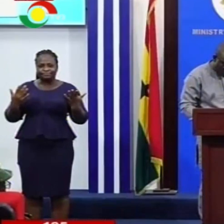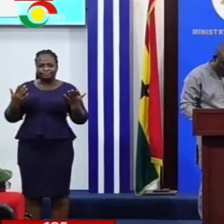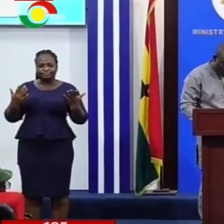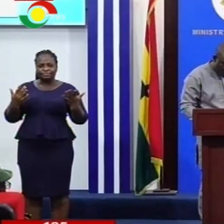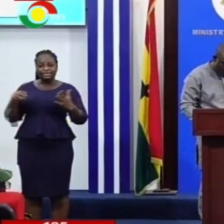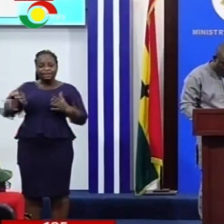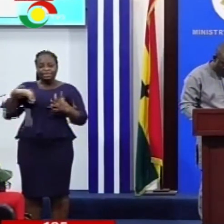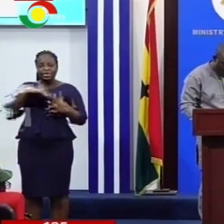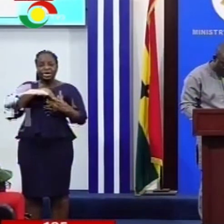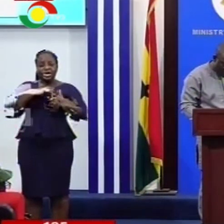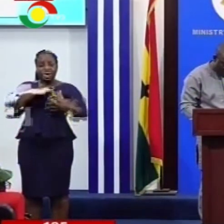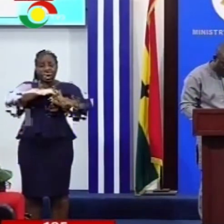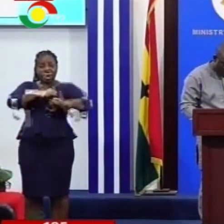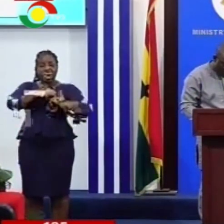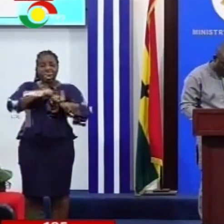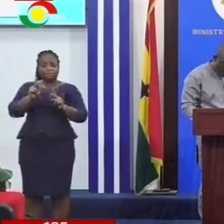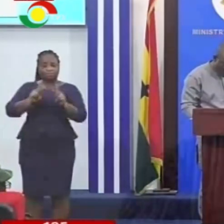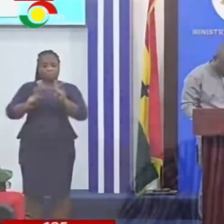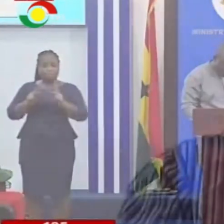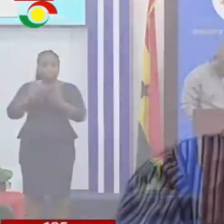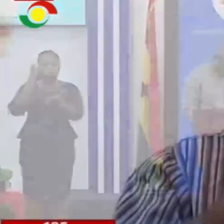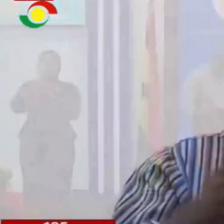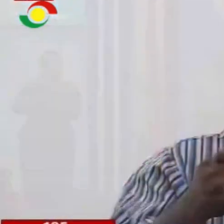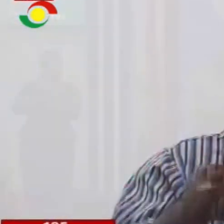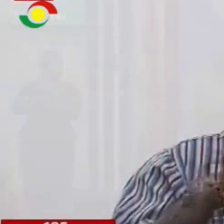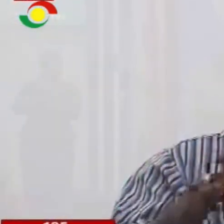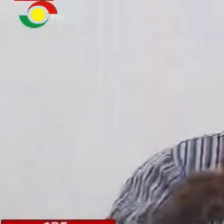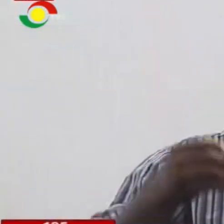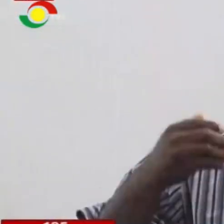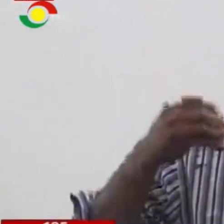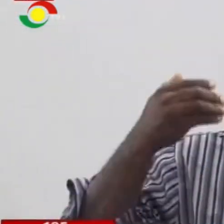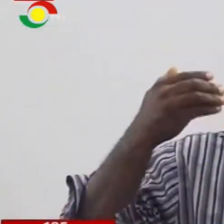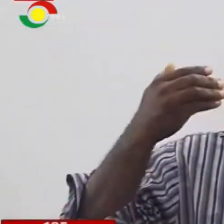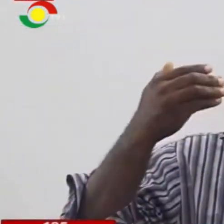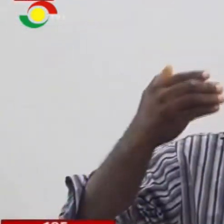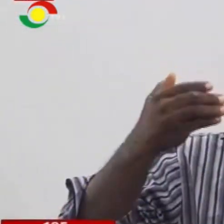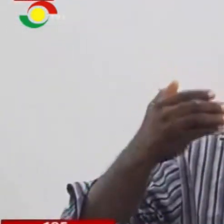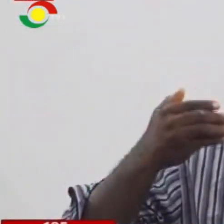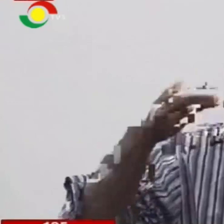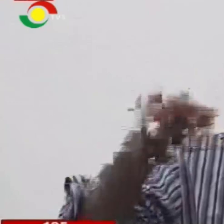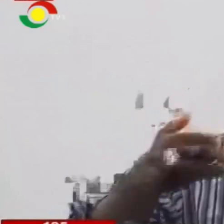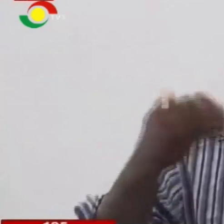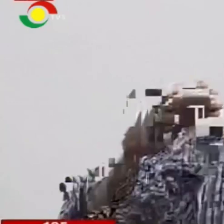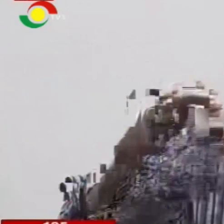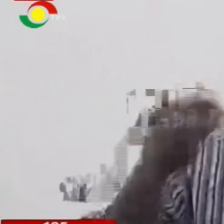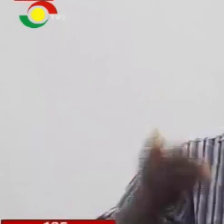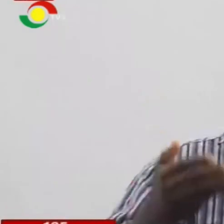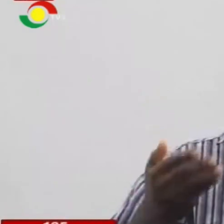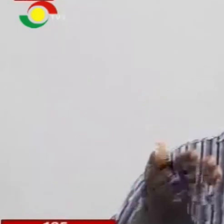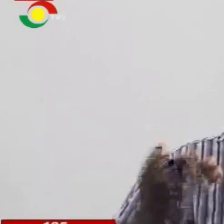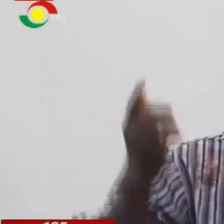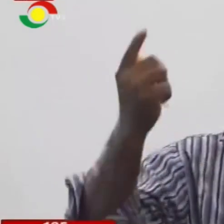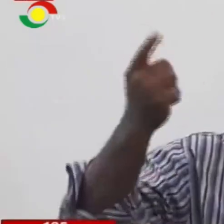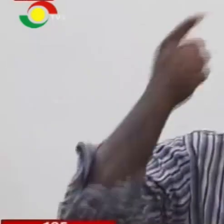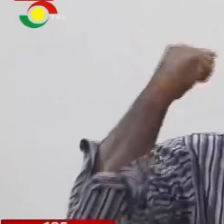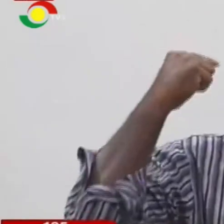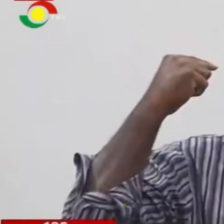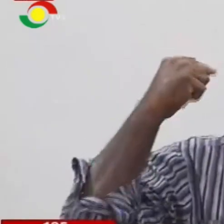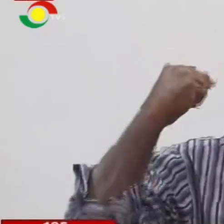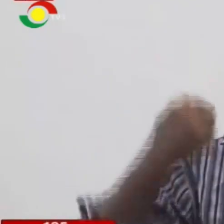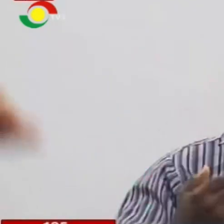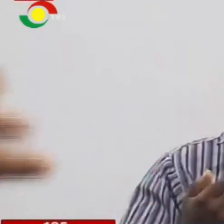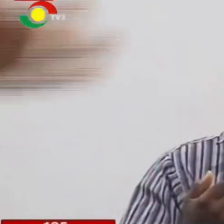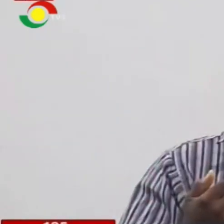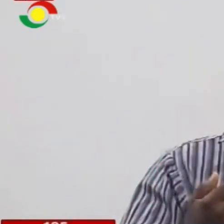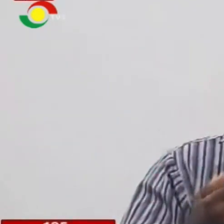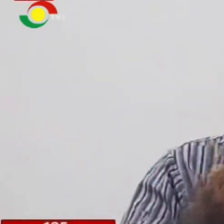Members of the security service are stopping vehicles and then asking people, including health service workers, to turn back